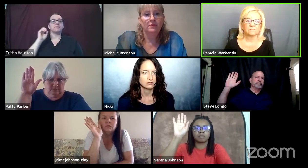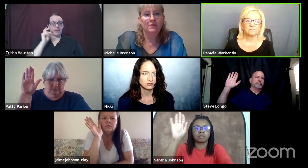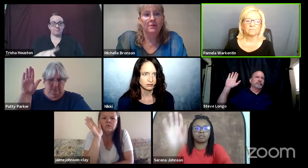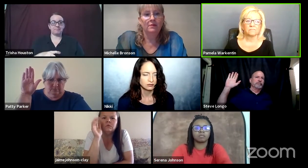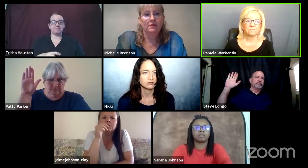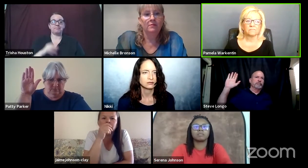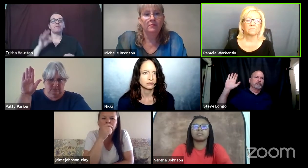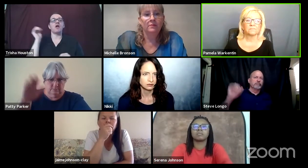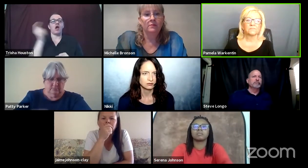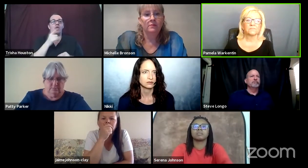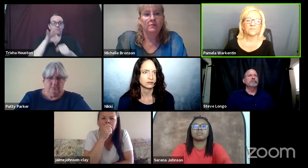So indicated.